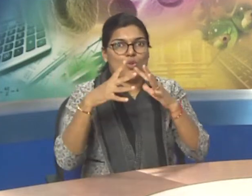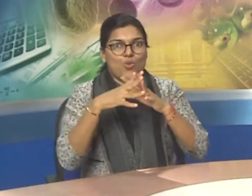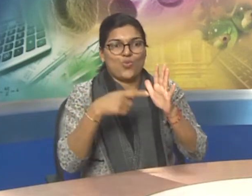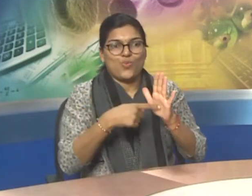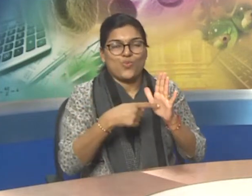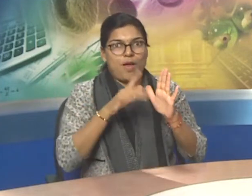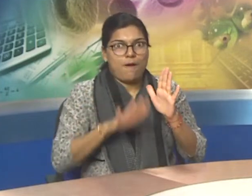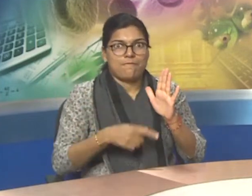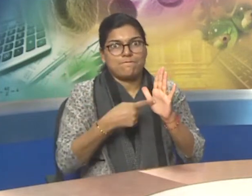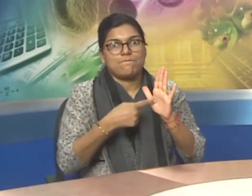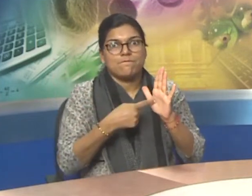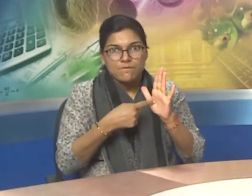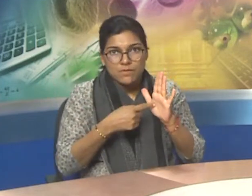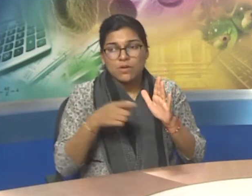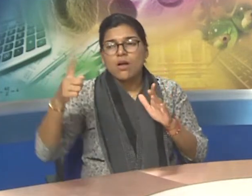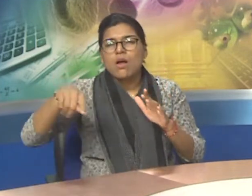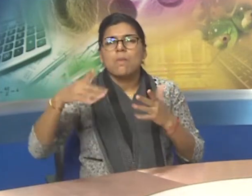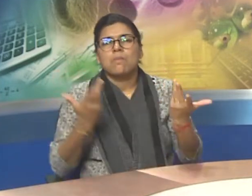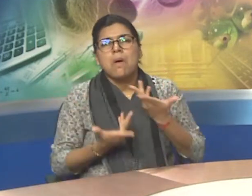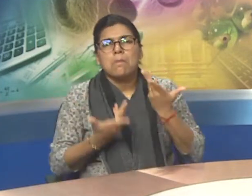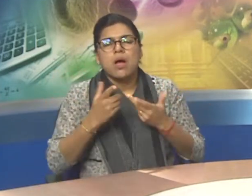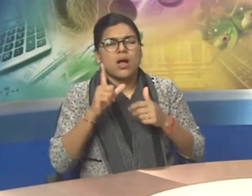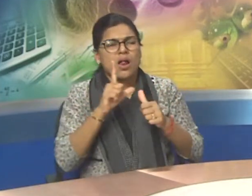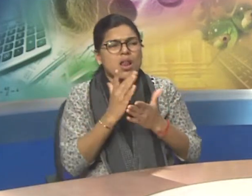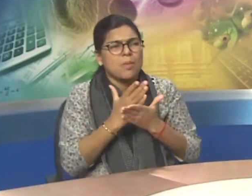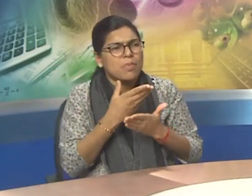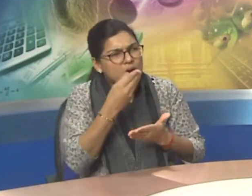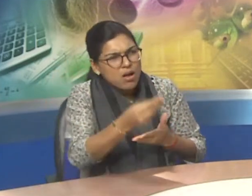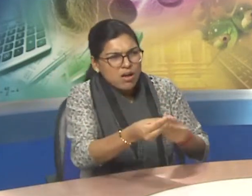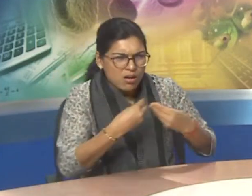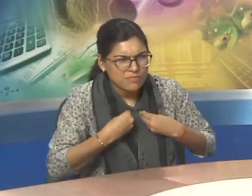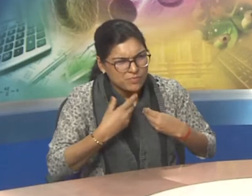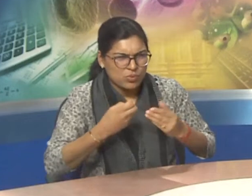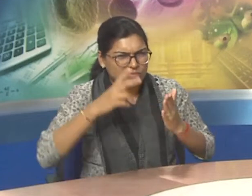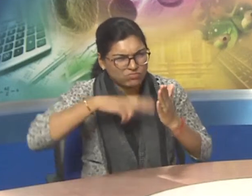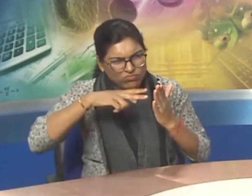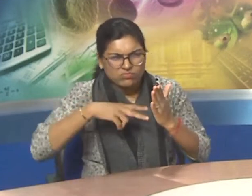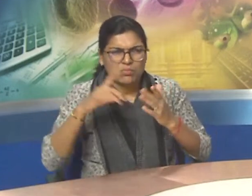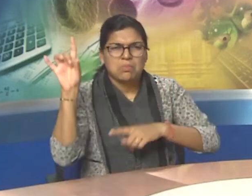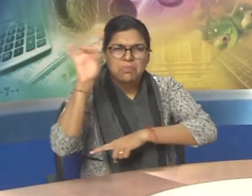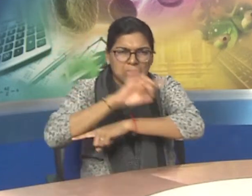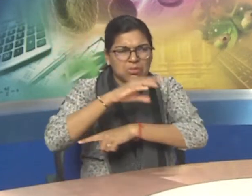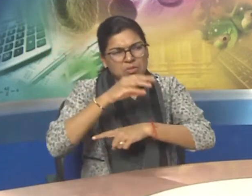of the reader. The second law imposes certain obligations on the reader towards library.